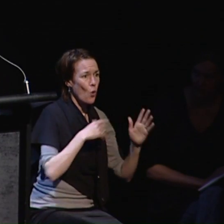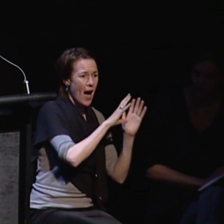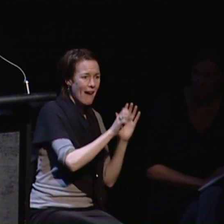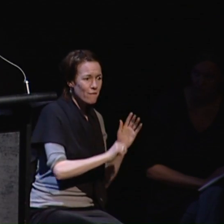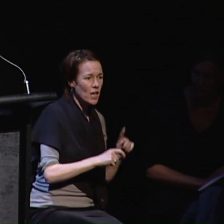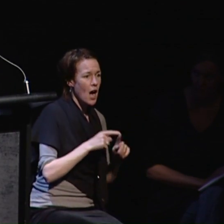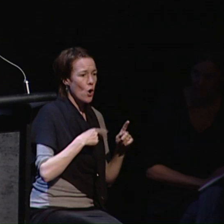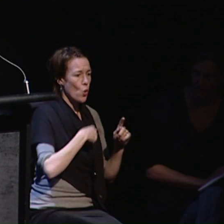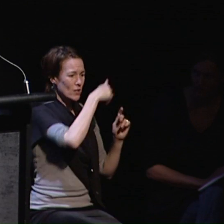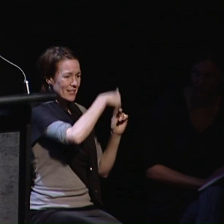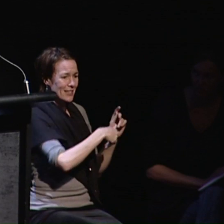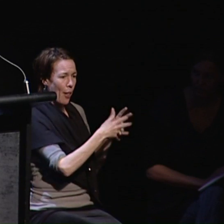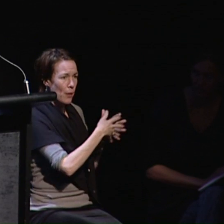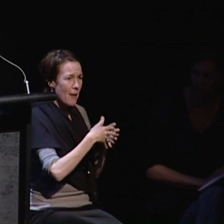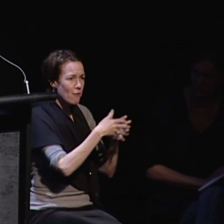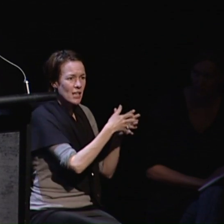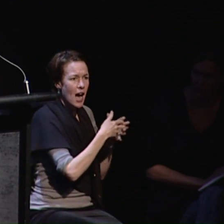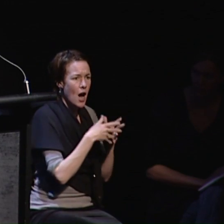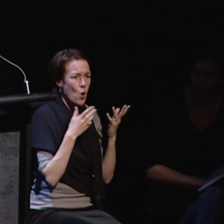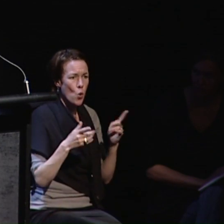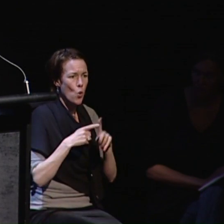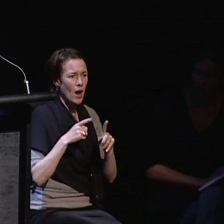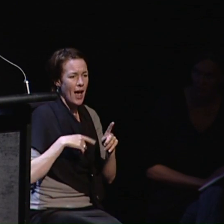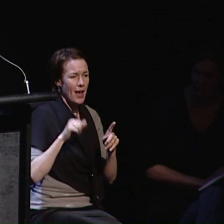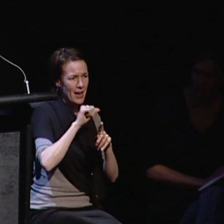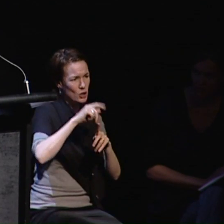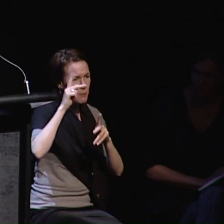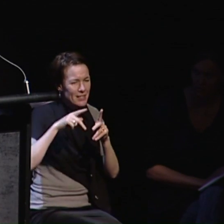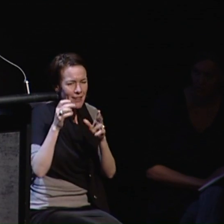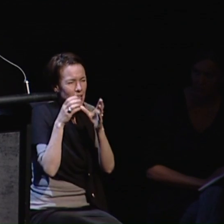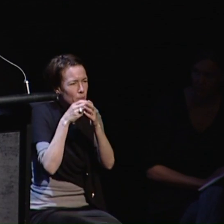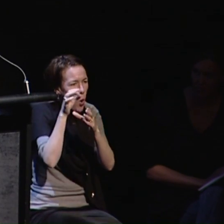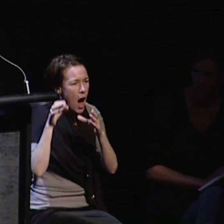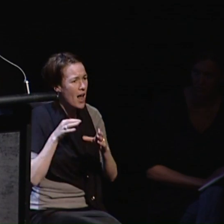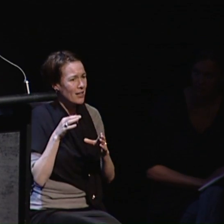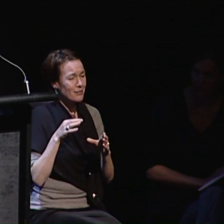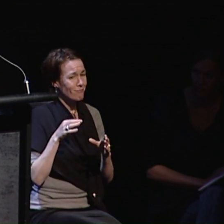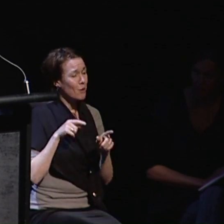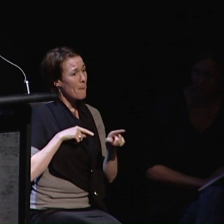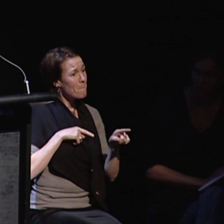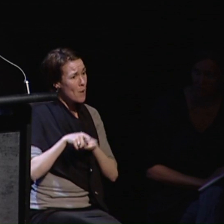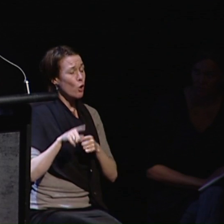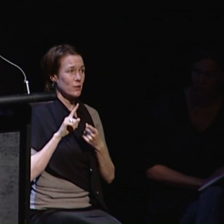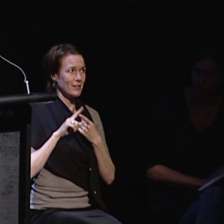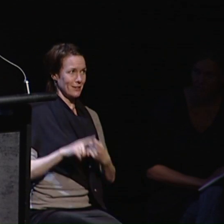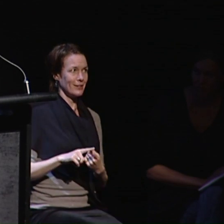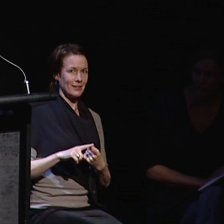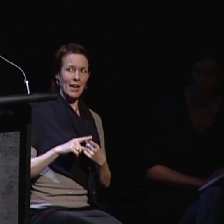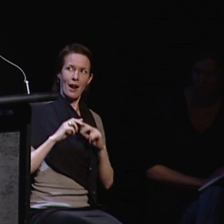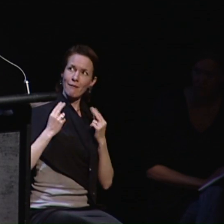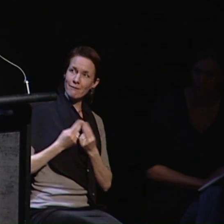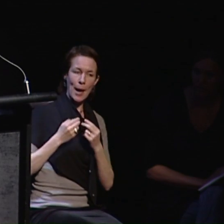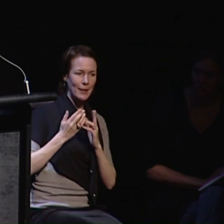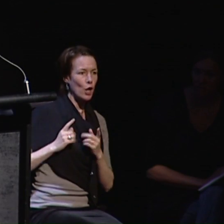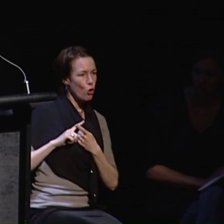in a small country in Asia Pacific. The reality is that the majority of adults